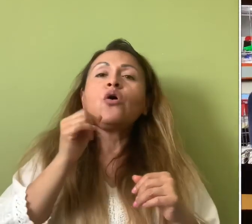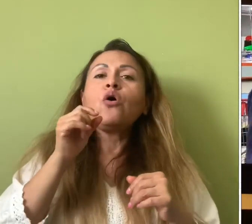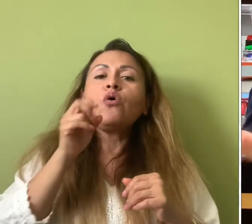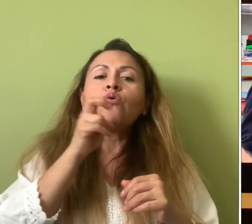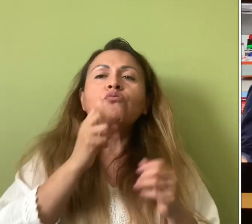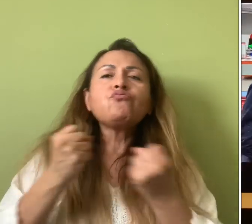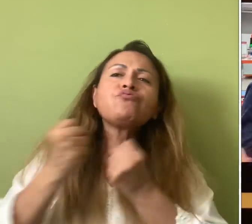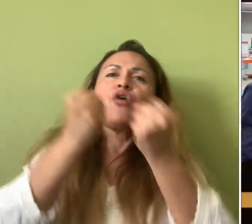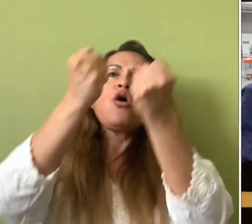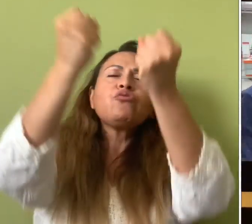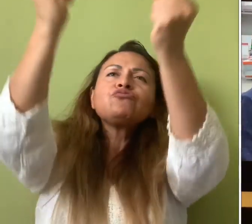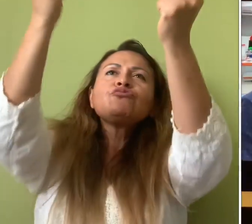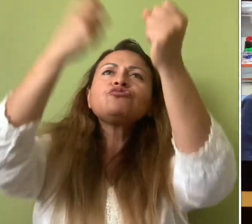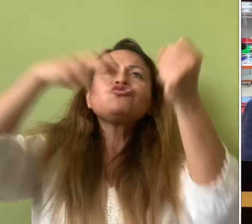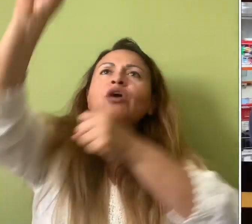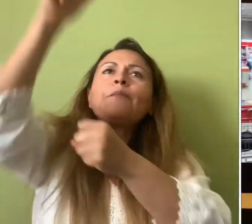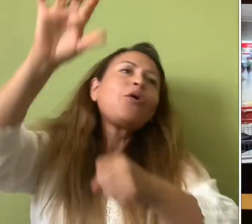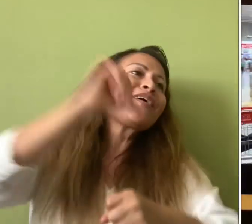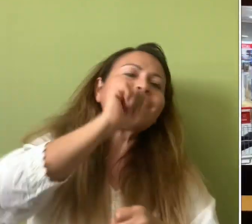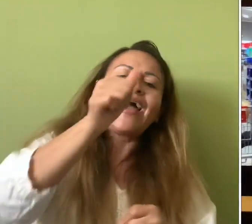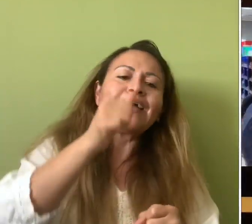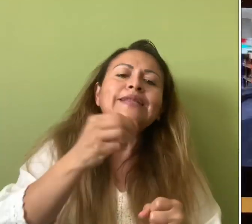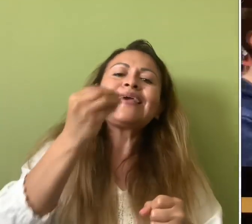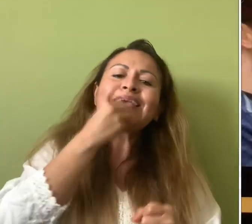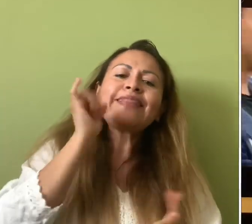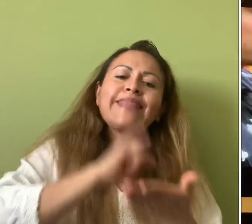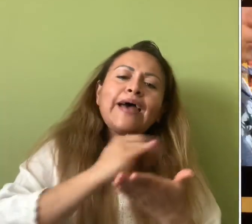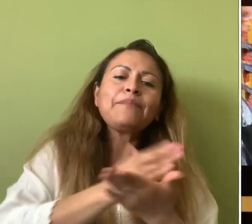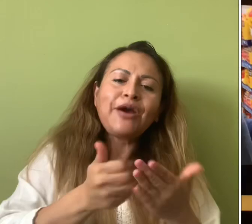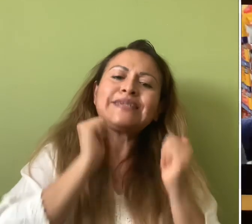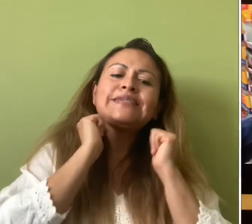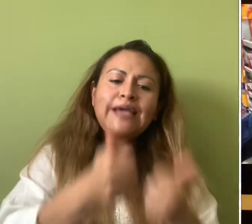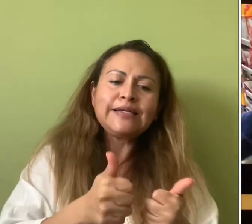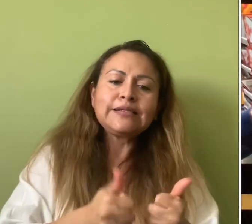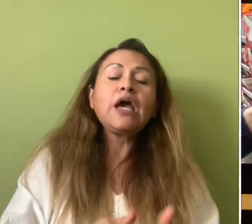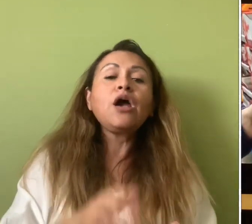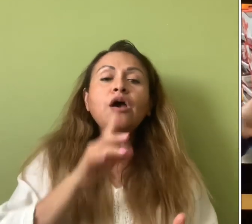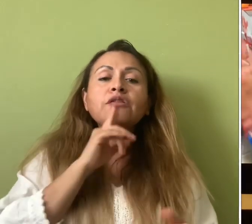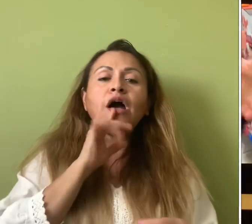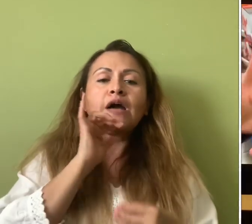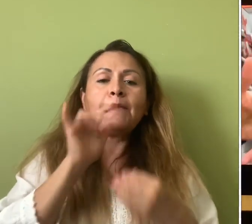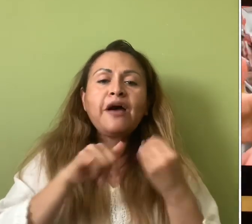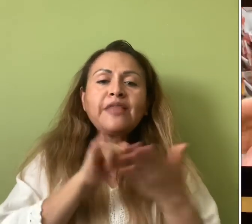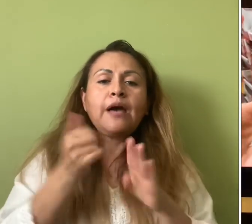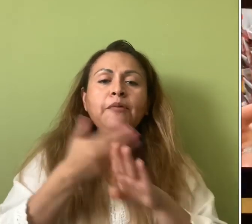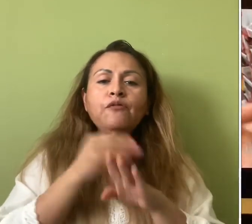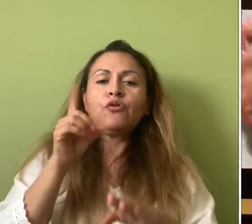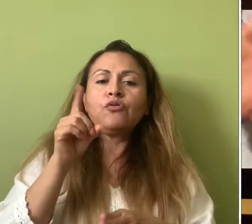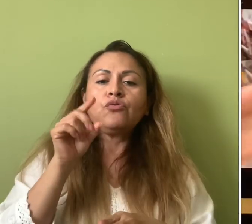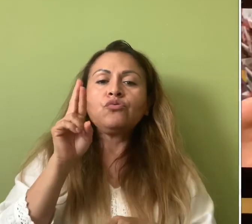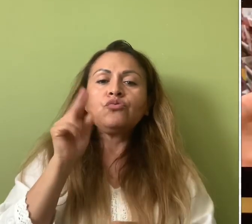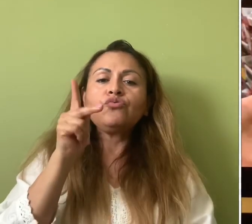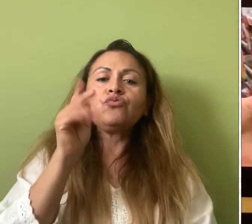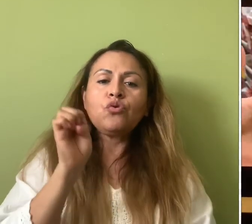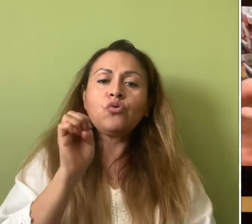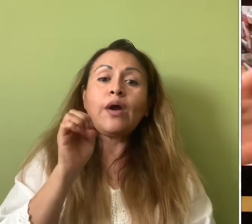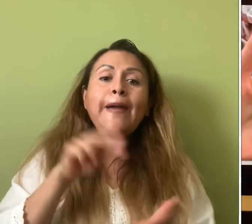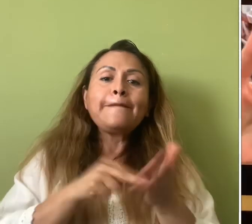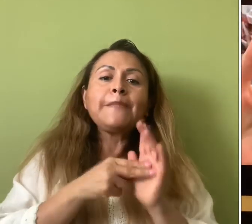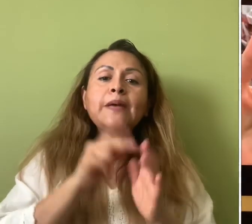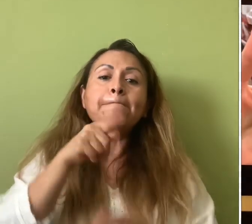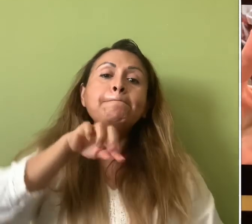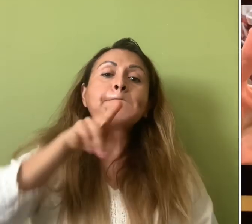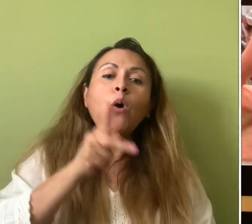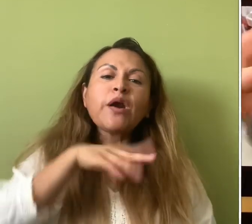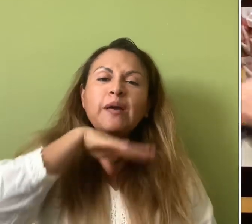is great stuff. Now, I know a lot of people like this, and we've talked about it before, Duke's shorty sausages. This is pork. The problem